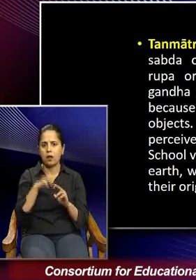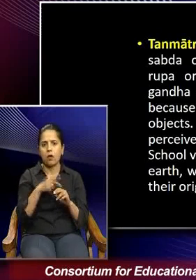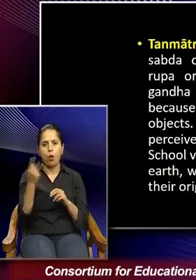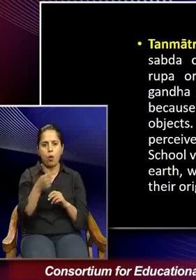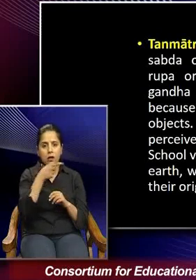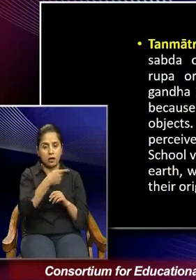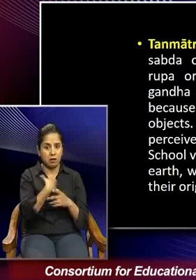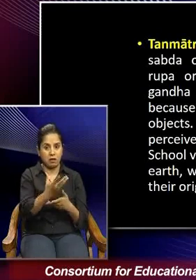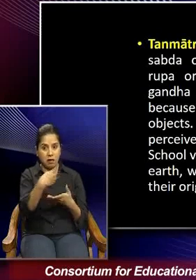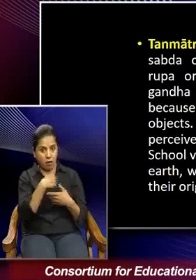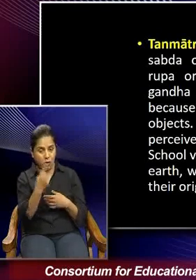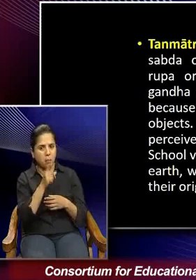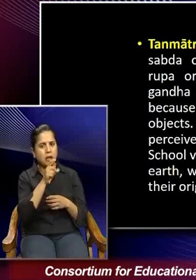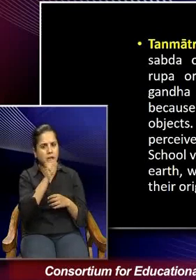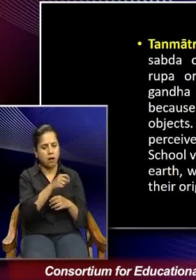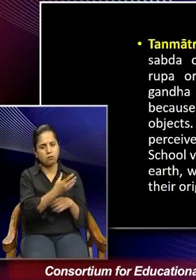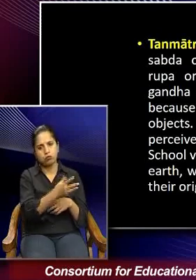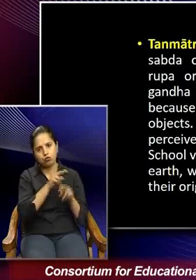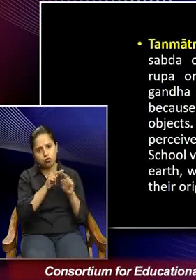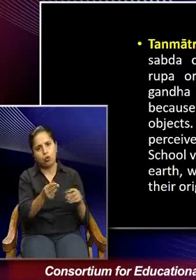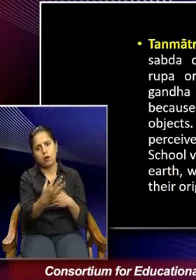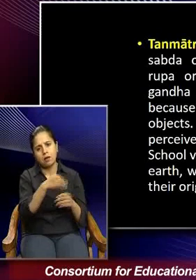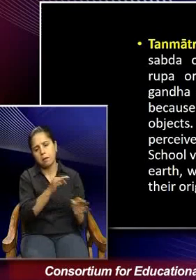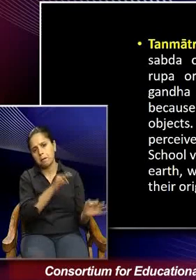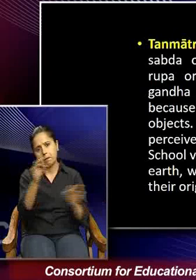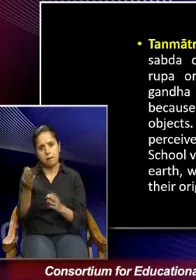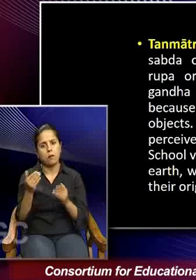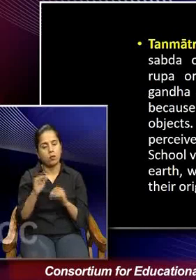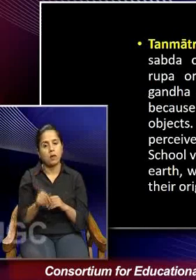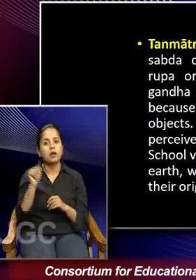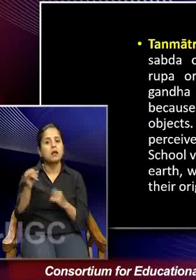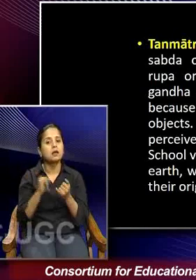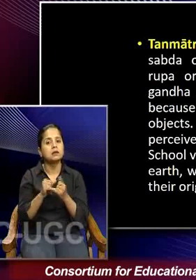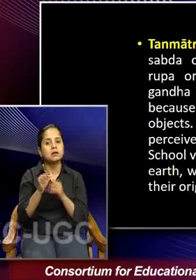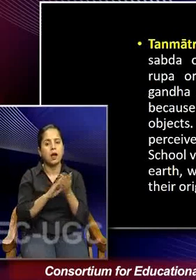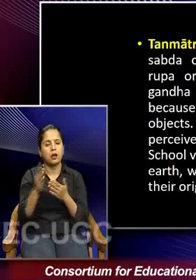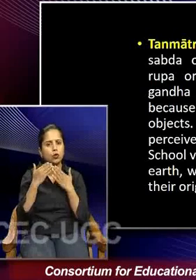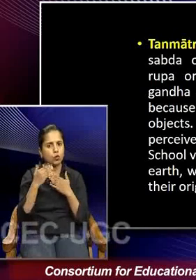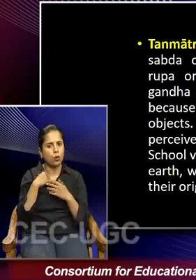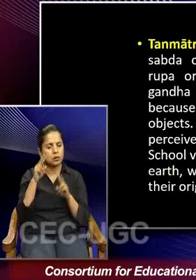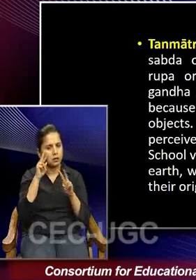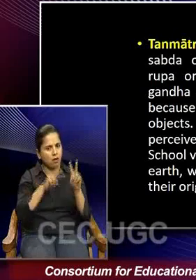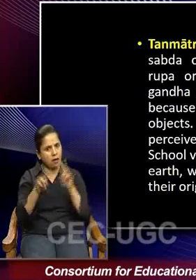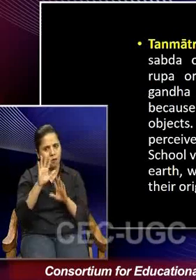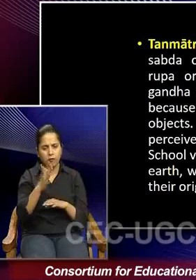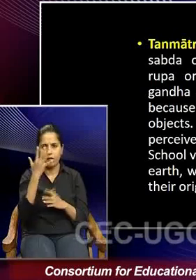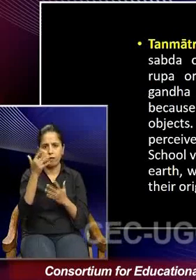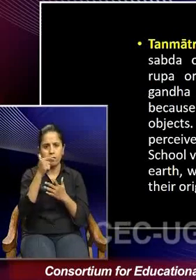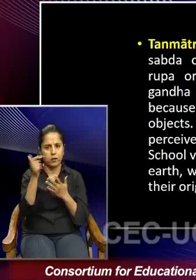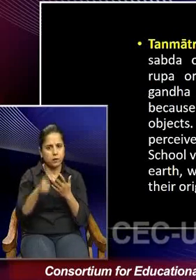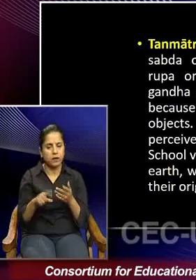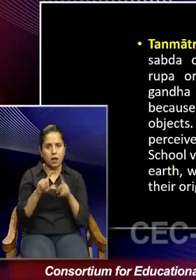them. The Sāṅkhya school viewed that the 5 elements,